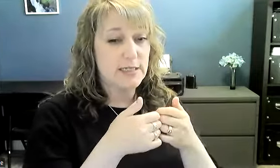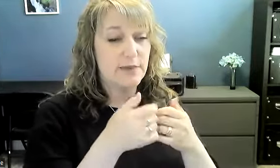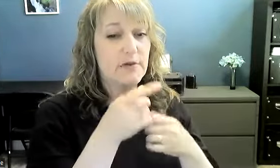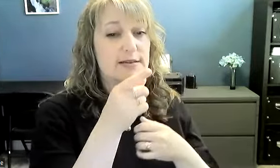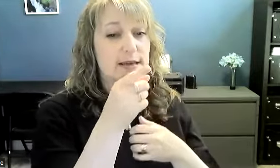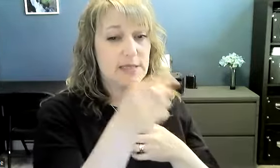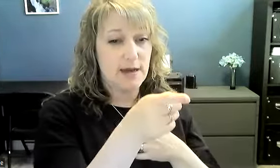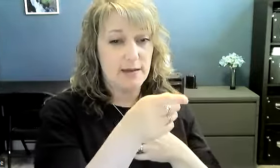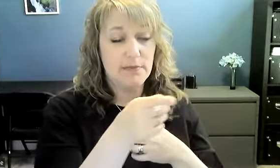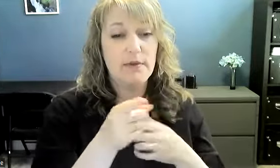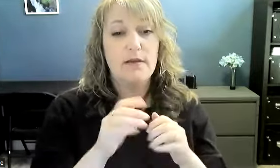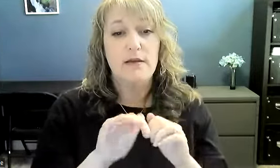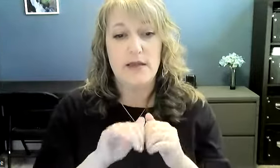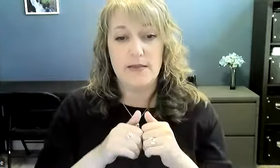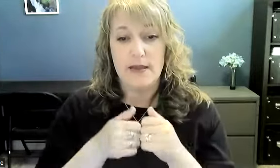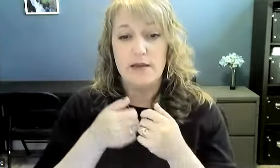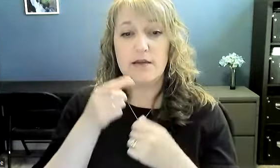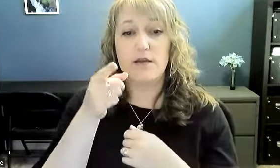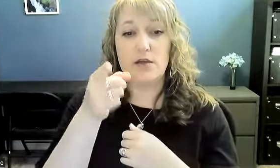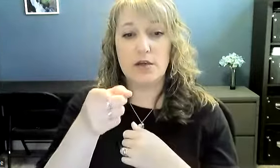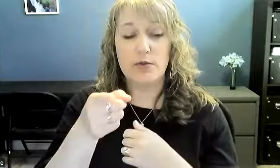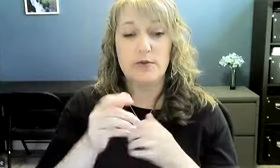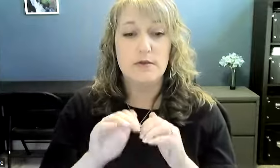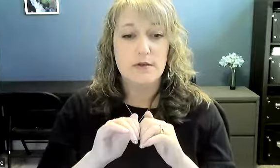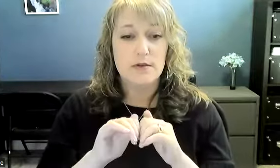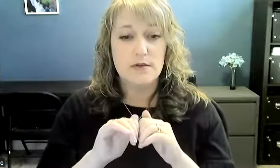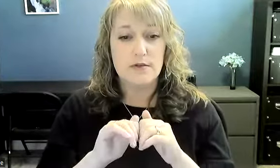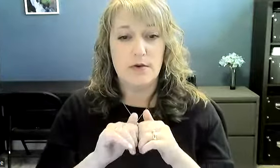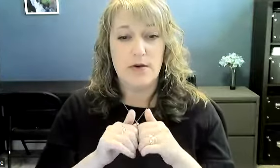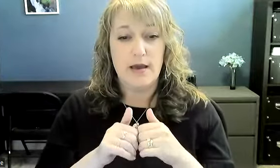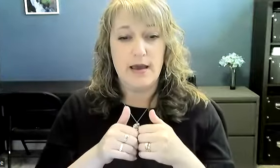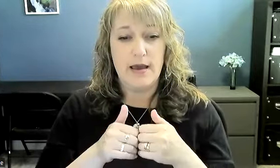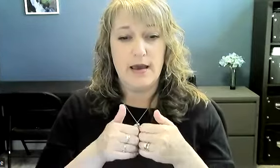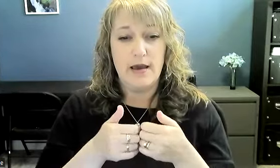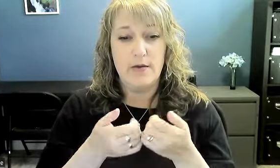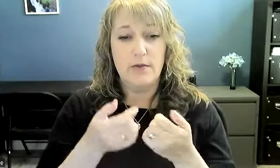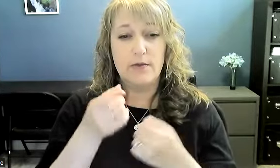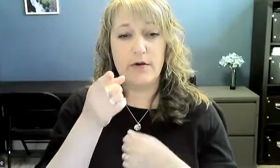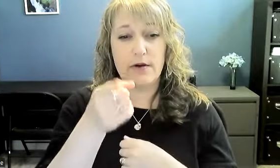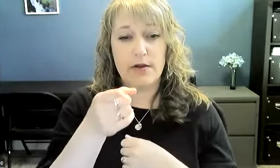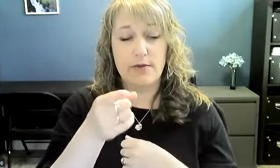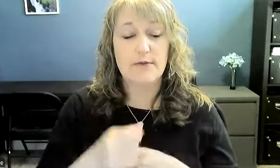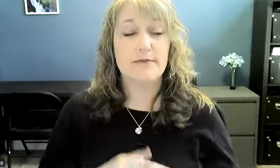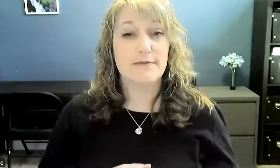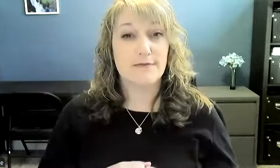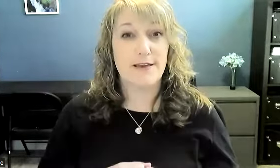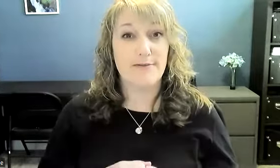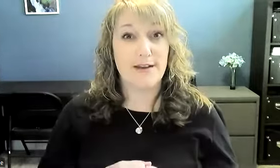together at the same time, and then you. So how are you? Okay, ready?